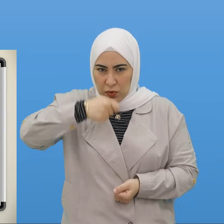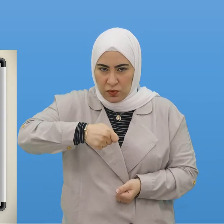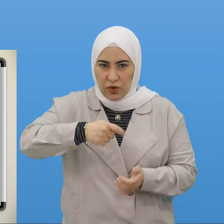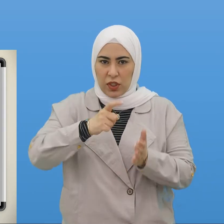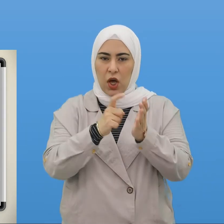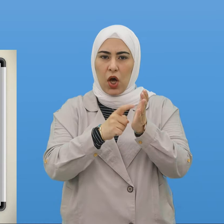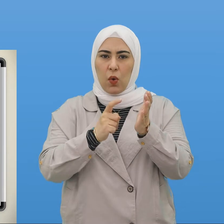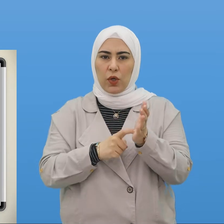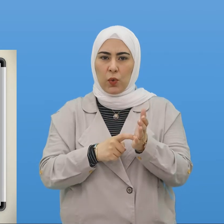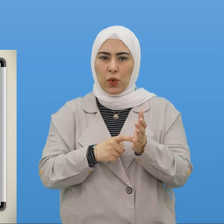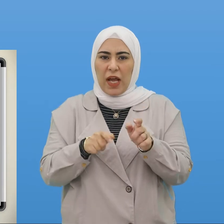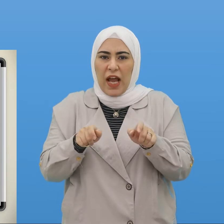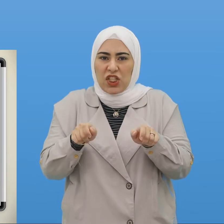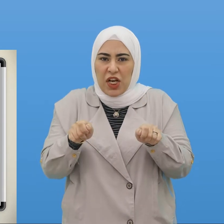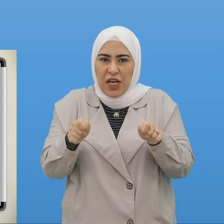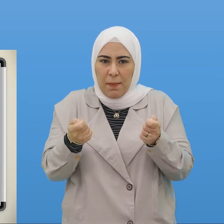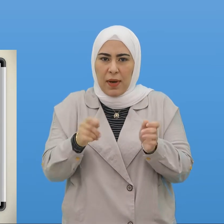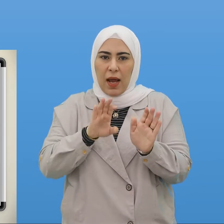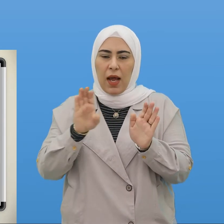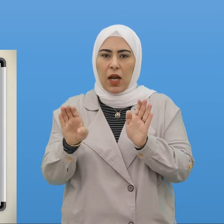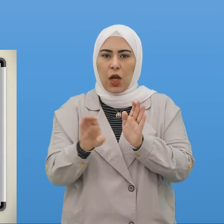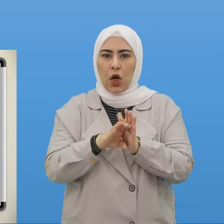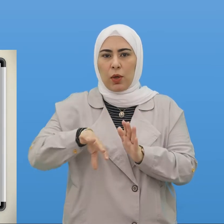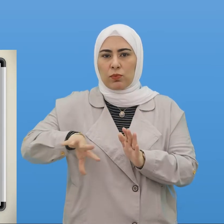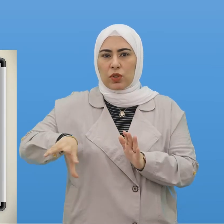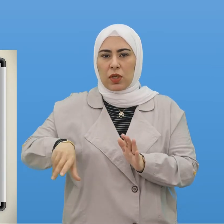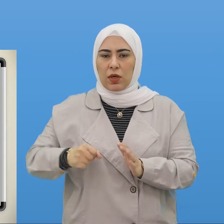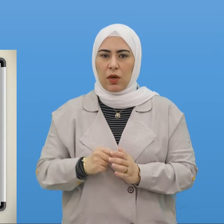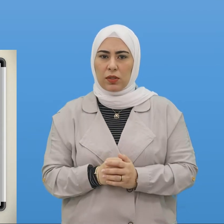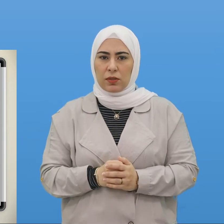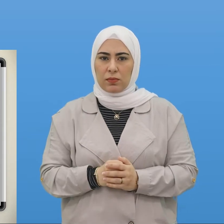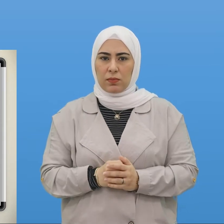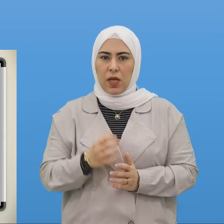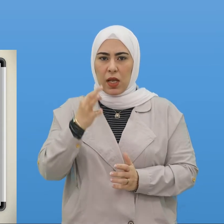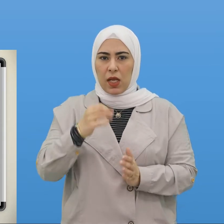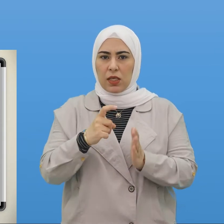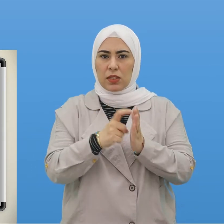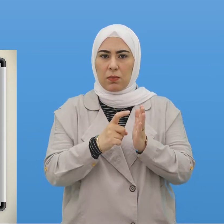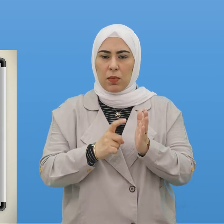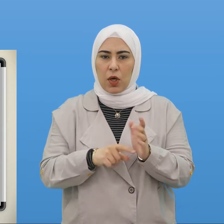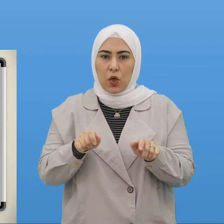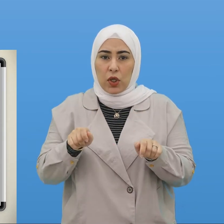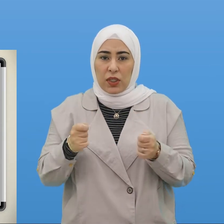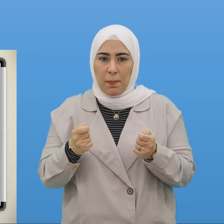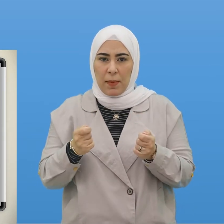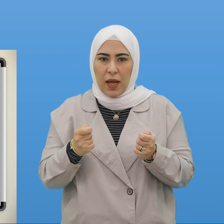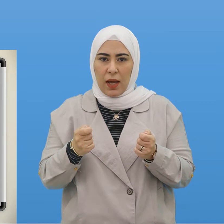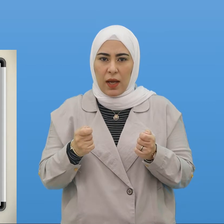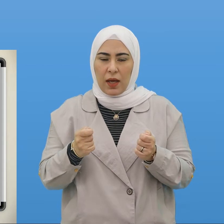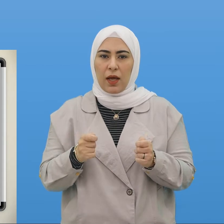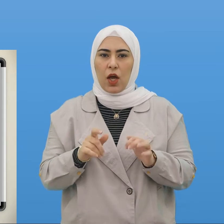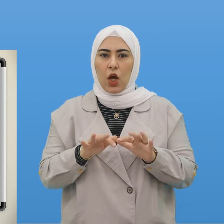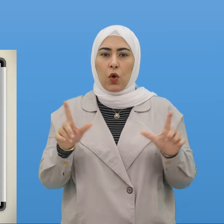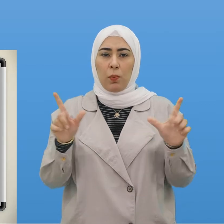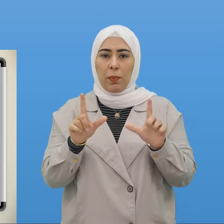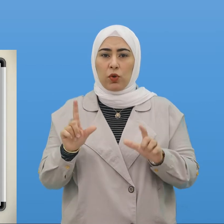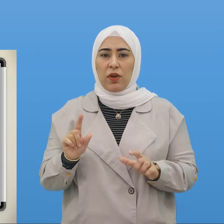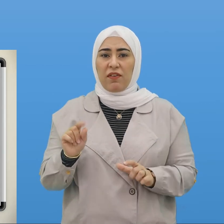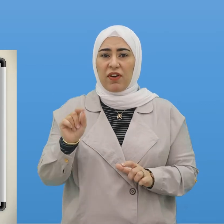prevent computer crimes. We need to enforce laws that prevent several things such as computer